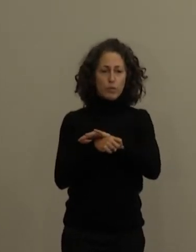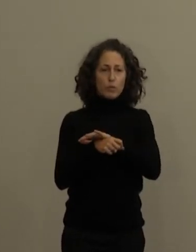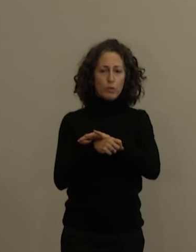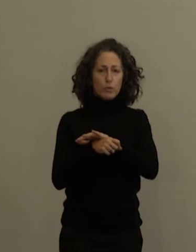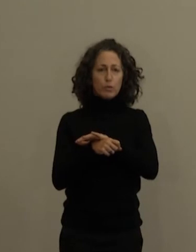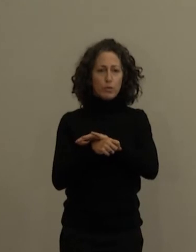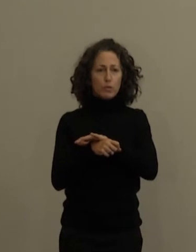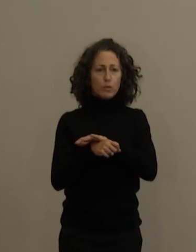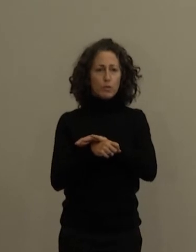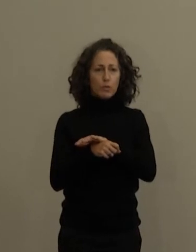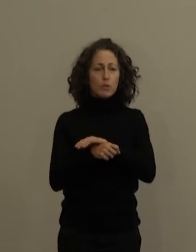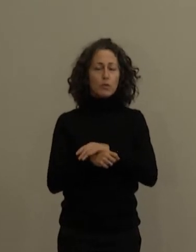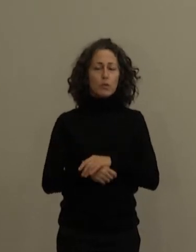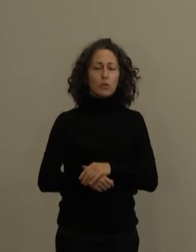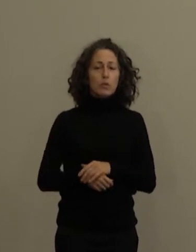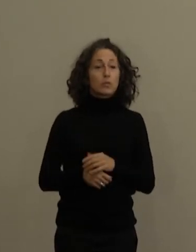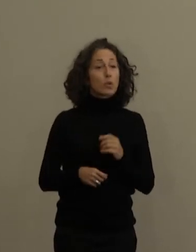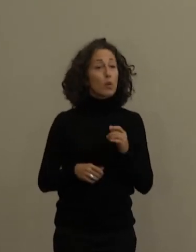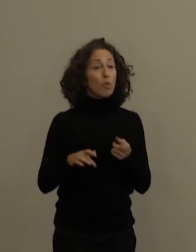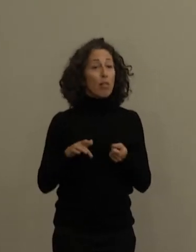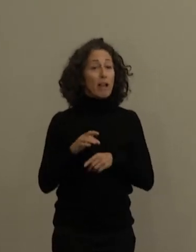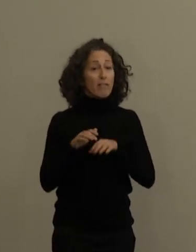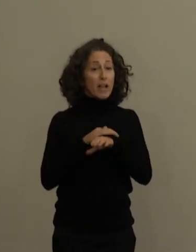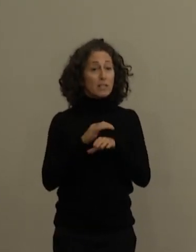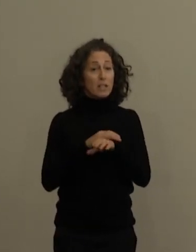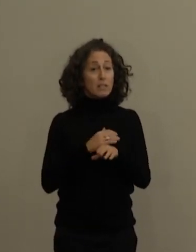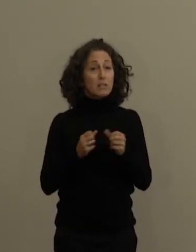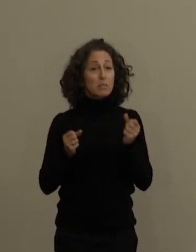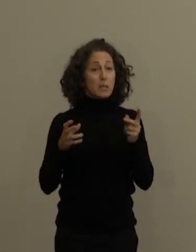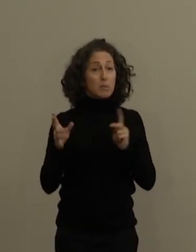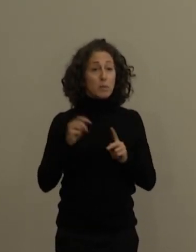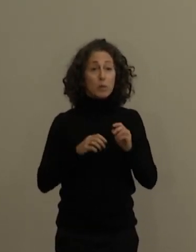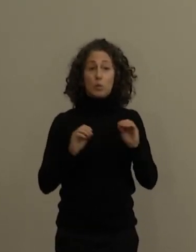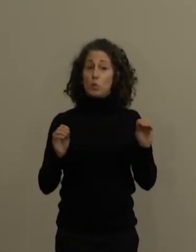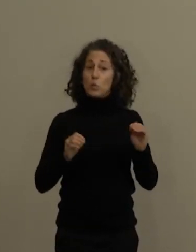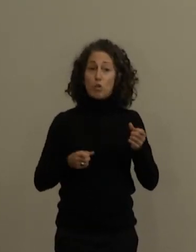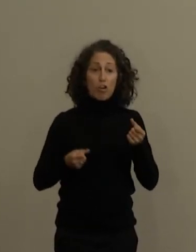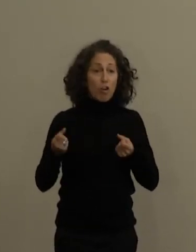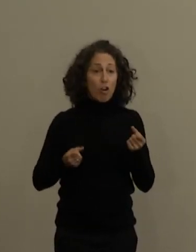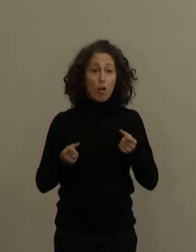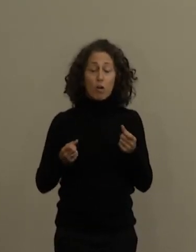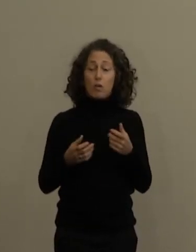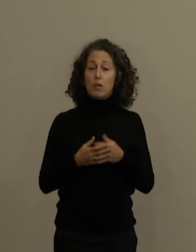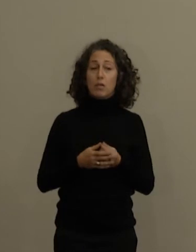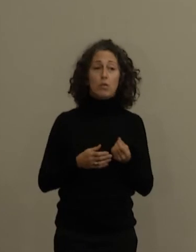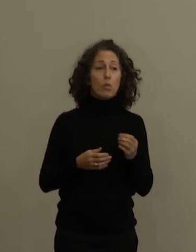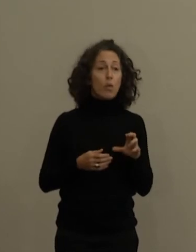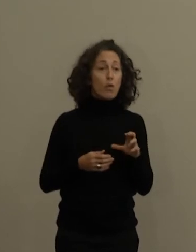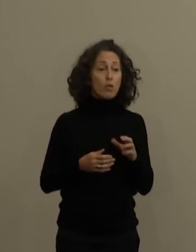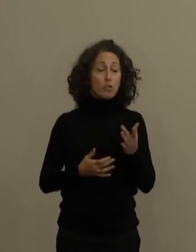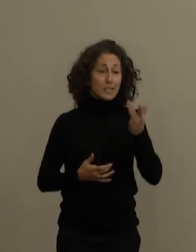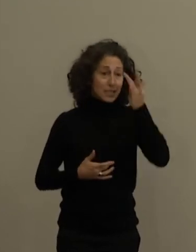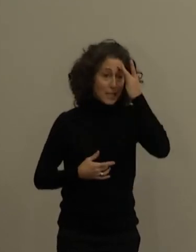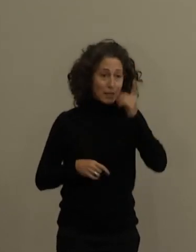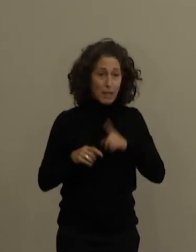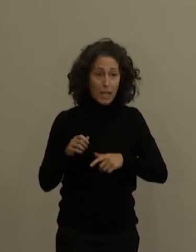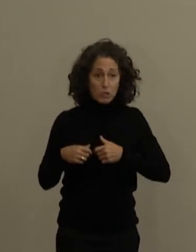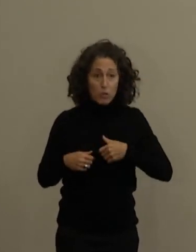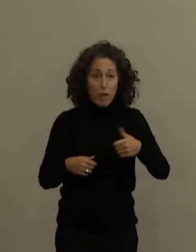respond to exactly what you're bringing up about lack of access for people that don't have transportation or are infirm and are not able to